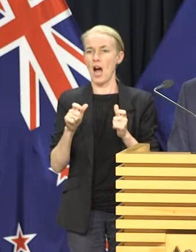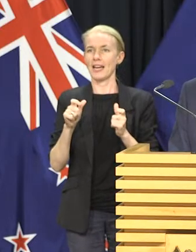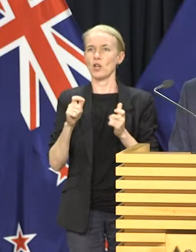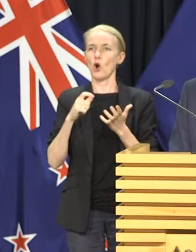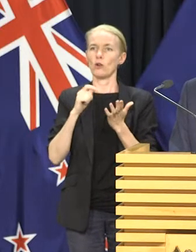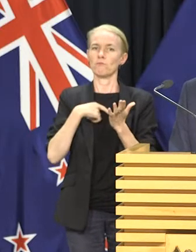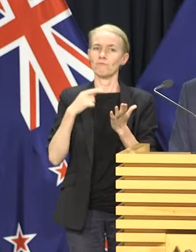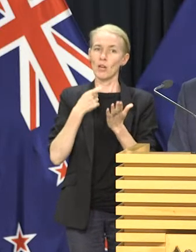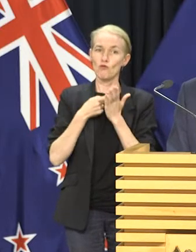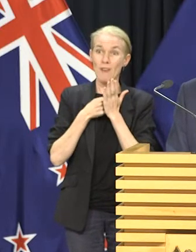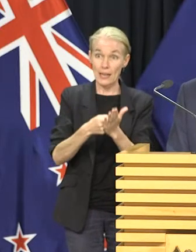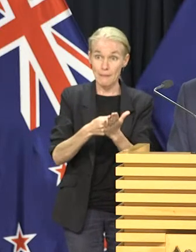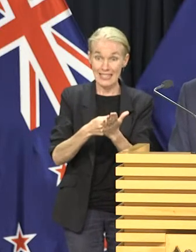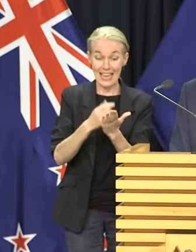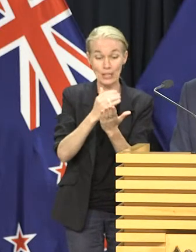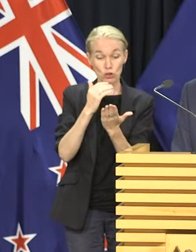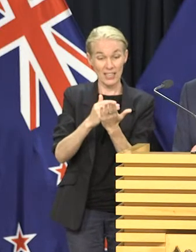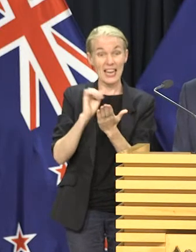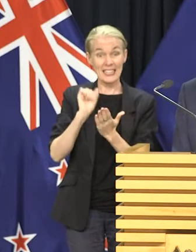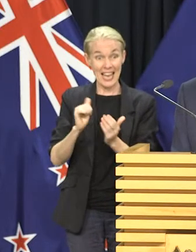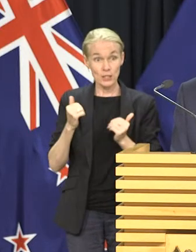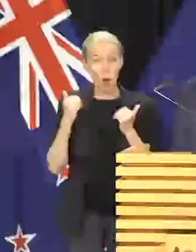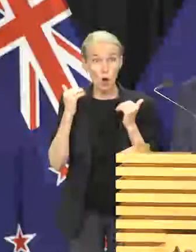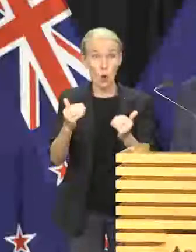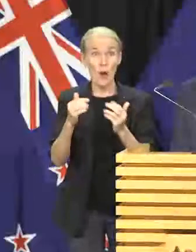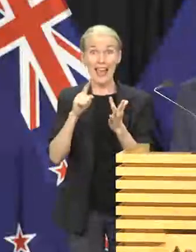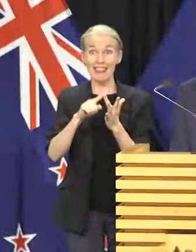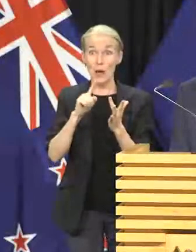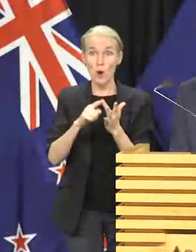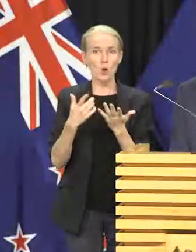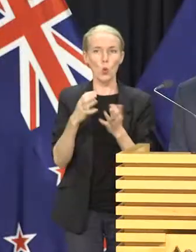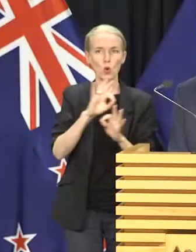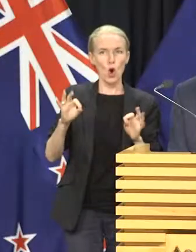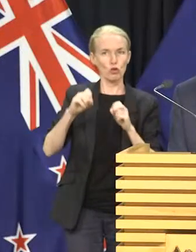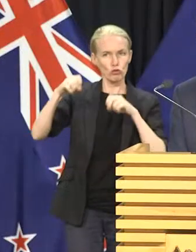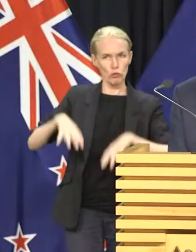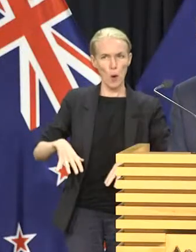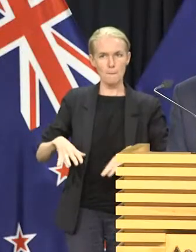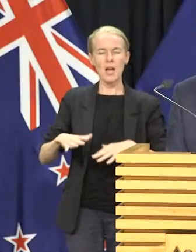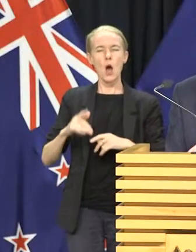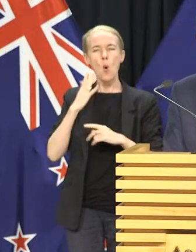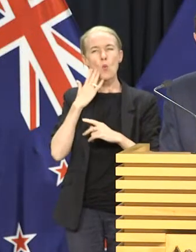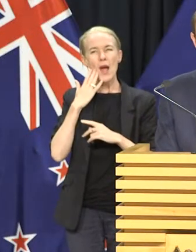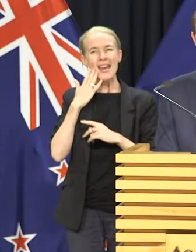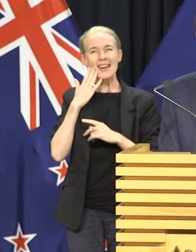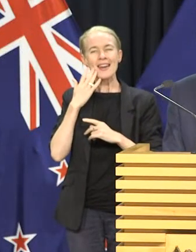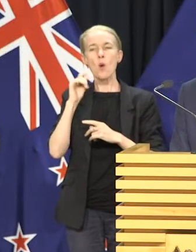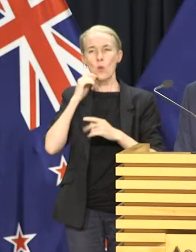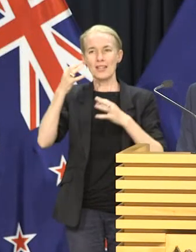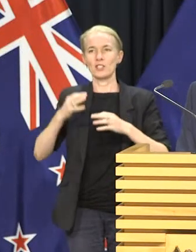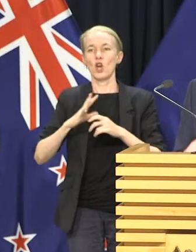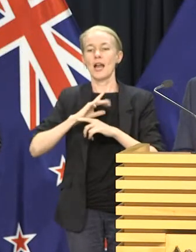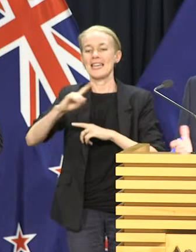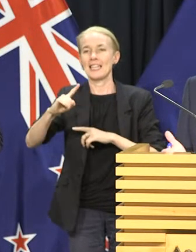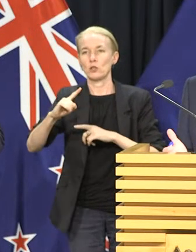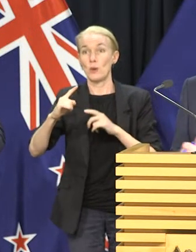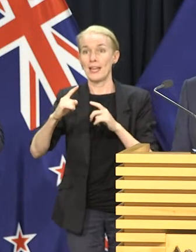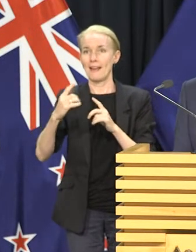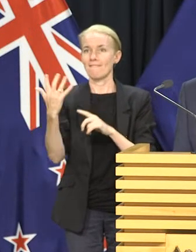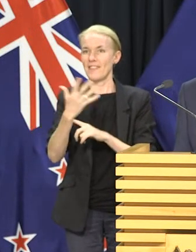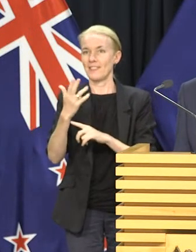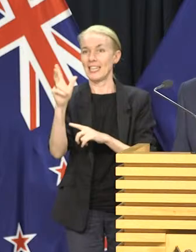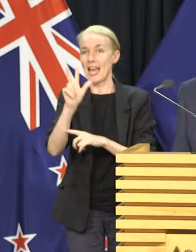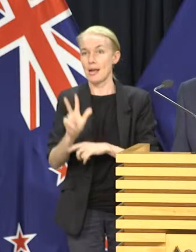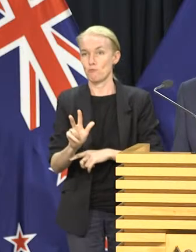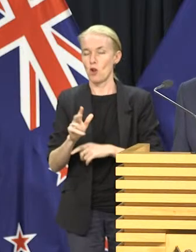provide advice around a decision to use on the 15th of April, so that's next week. Of course, underpinning everything we're doing